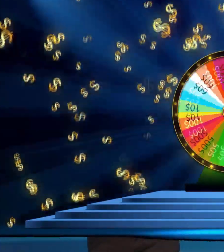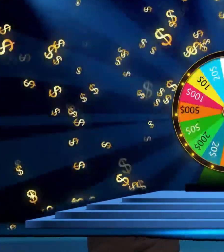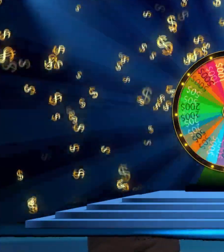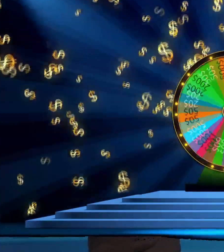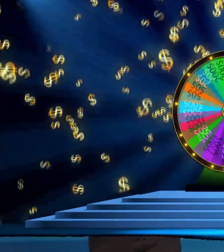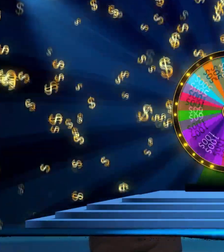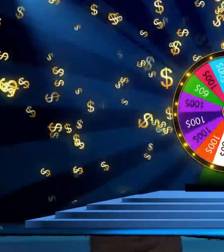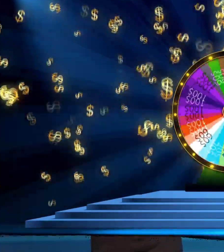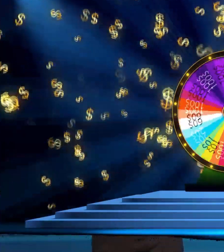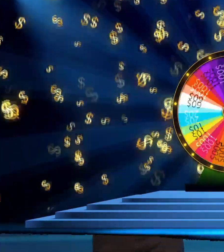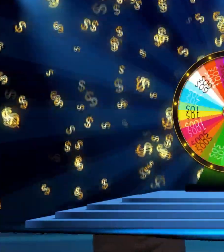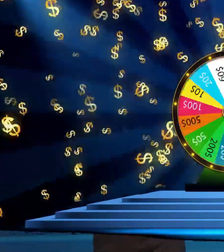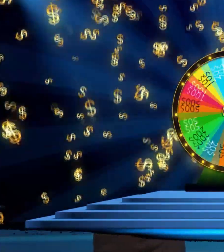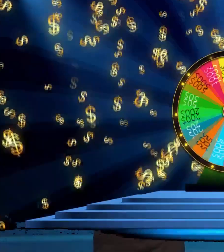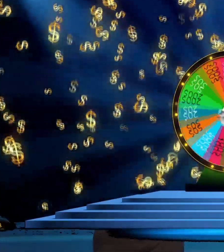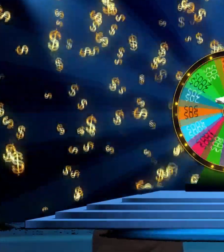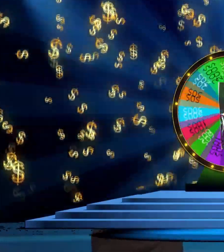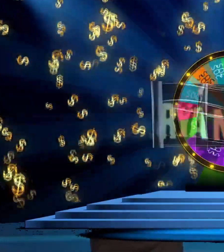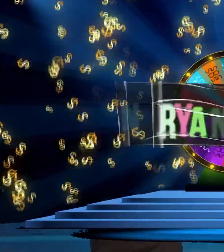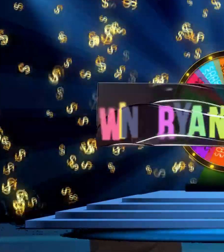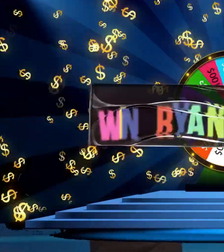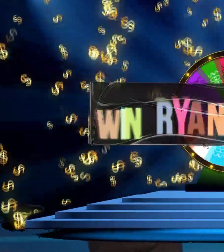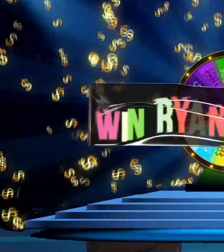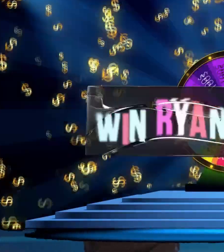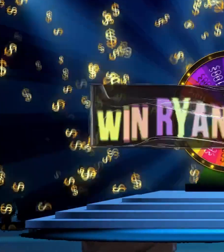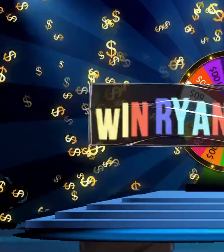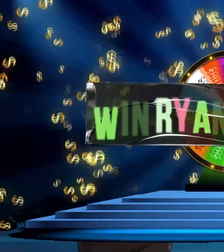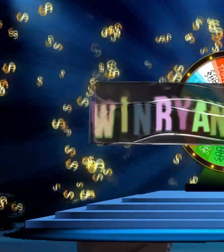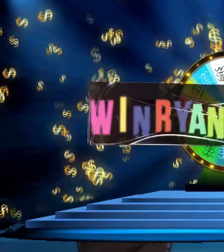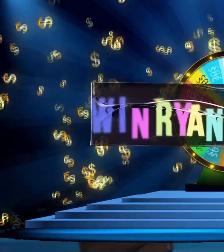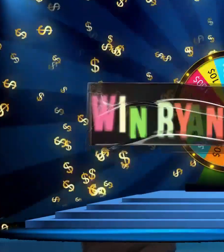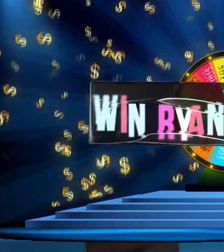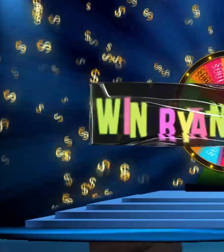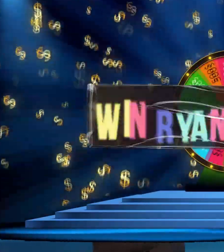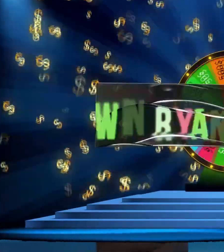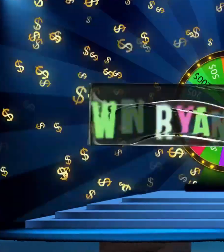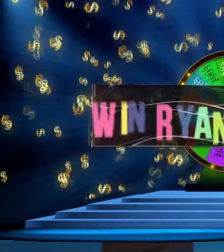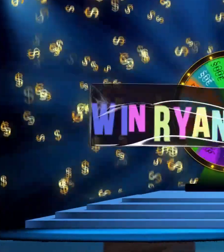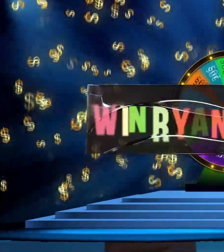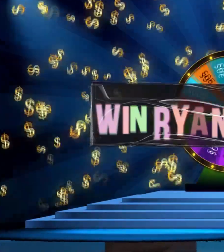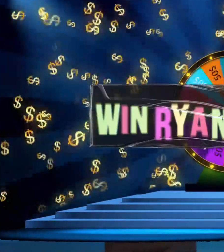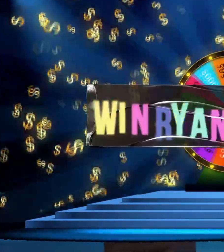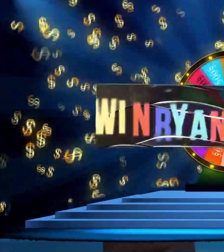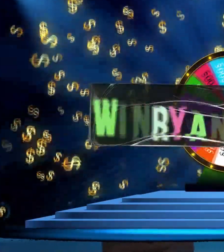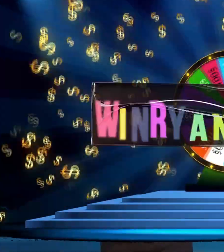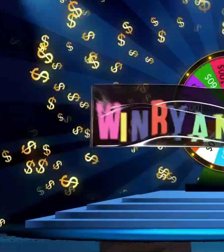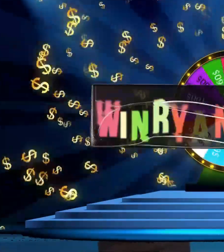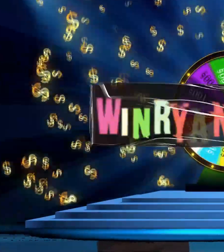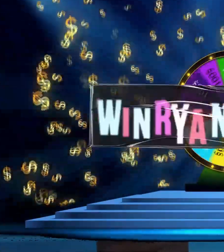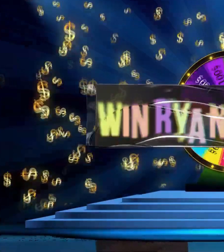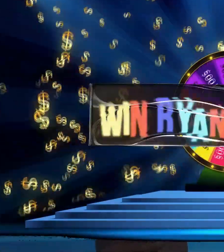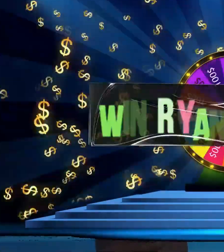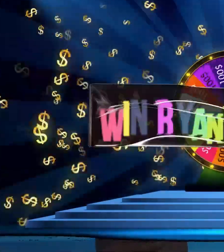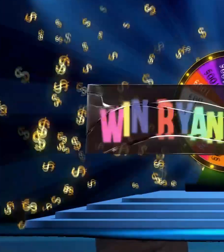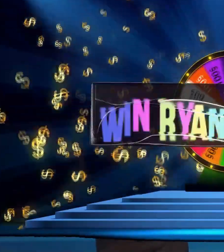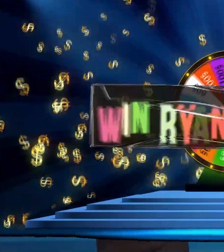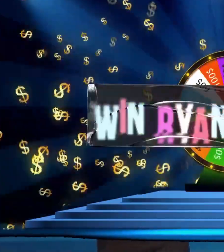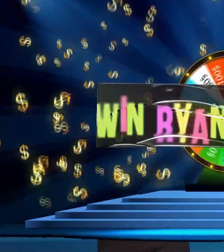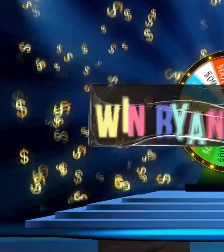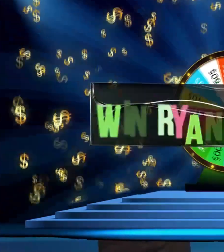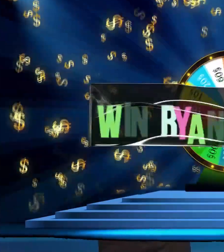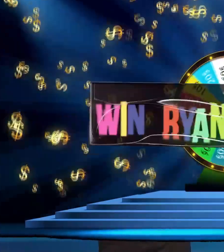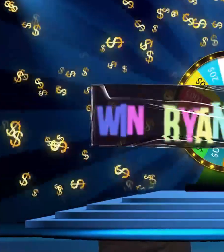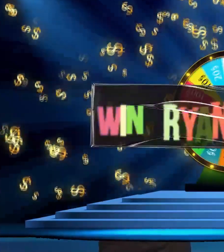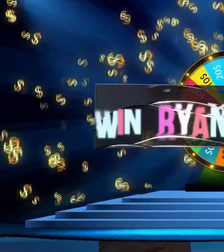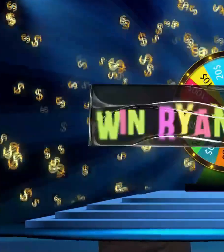I love it. That's very, very good. Okay, so today I believe we want to welcome Jessica. Where